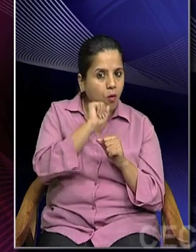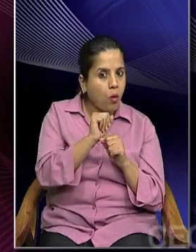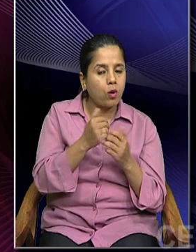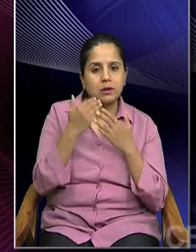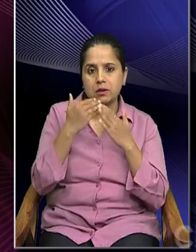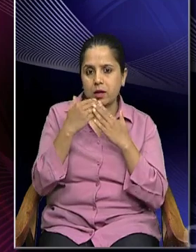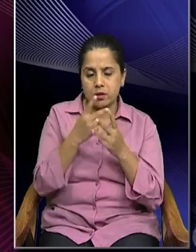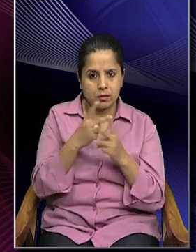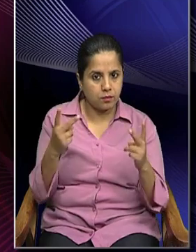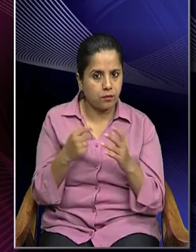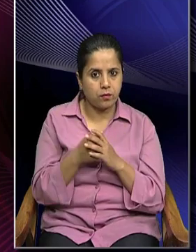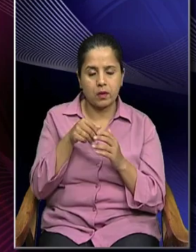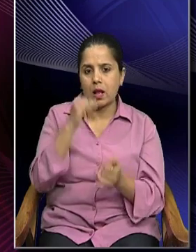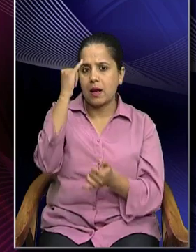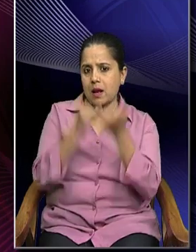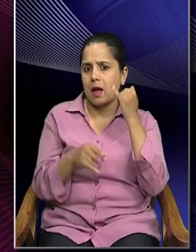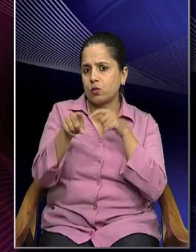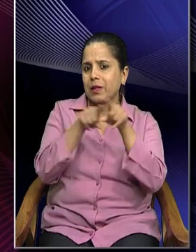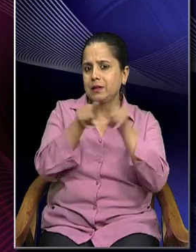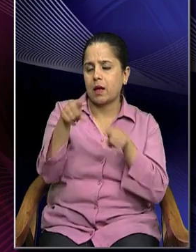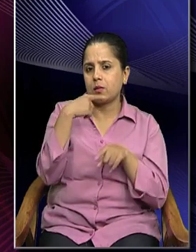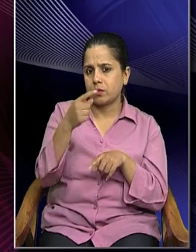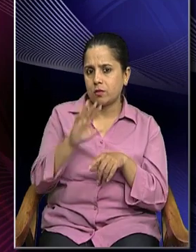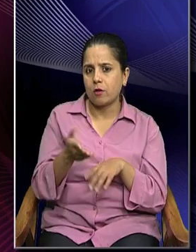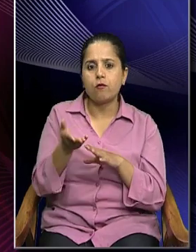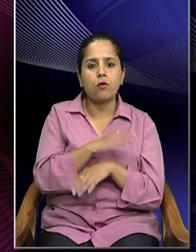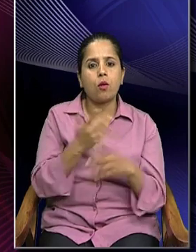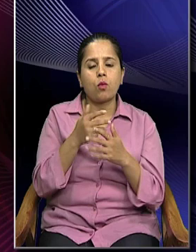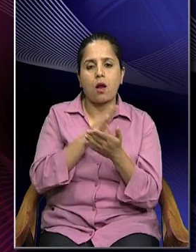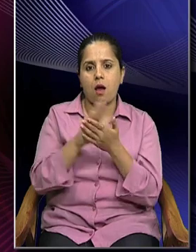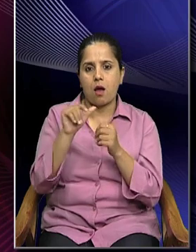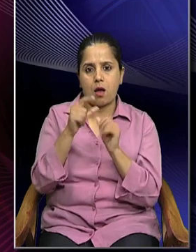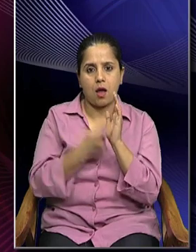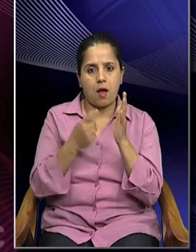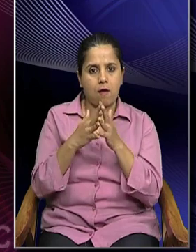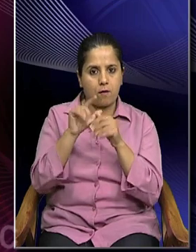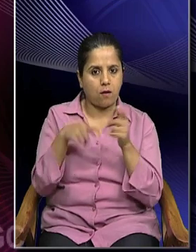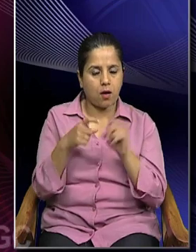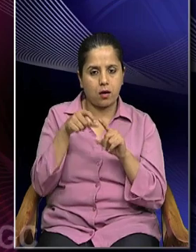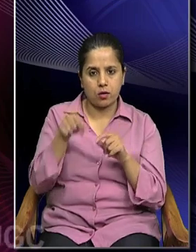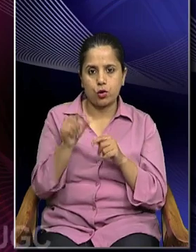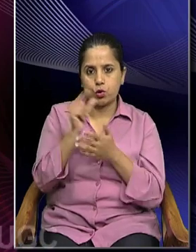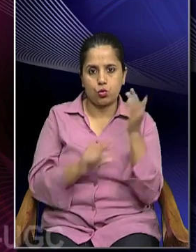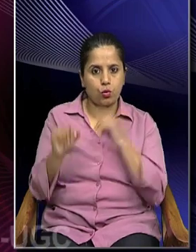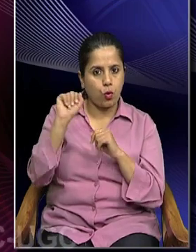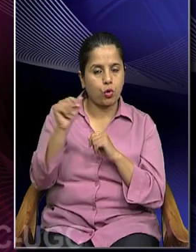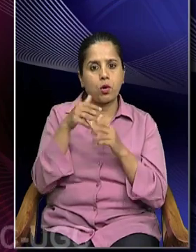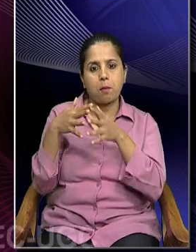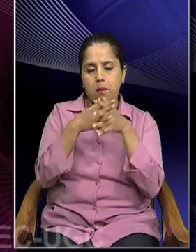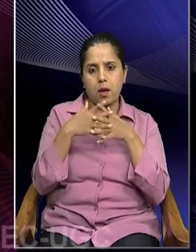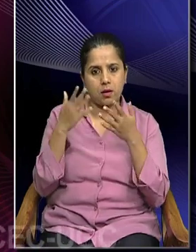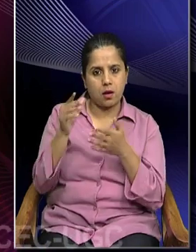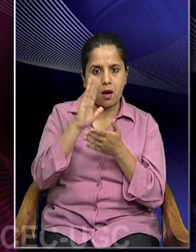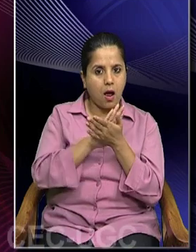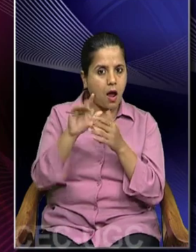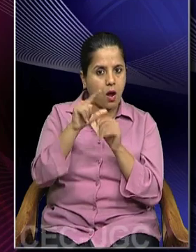study. The last example is from Harvard University, USA. Harvard uses